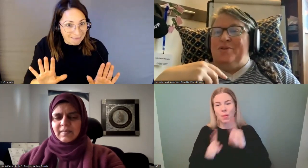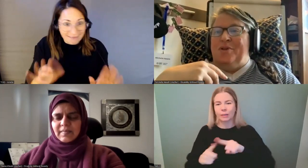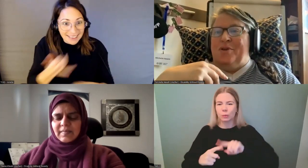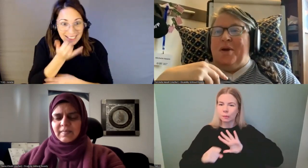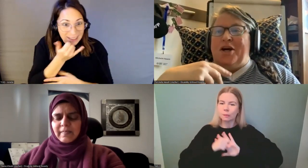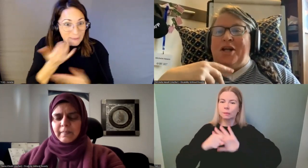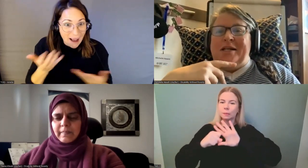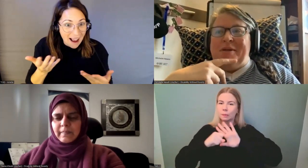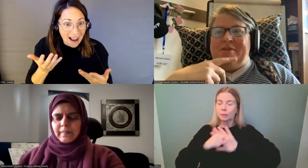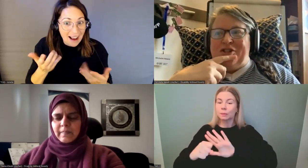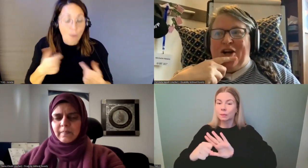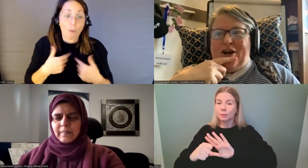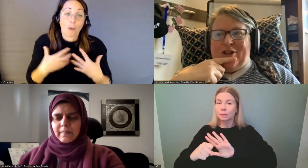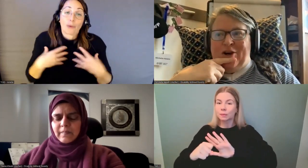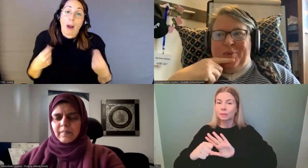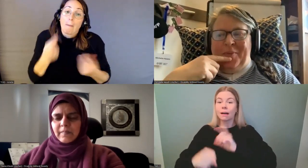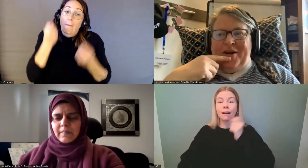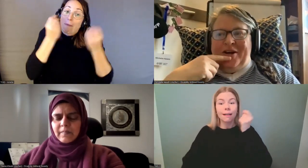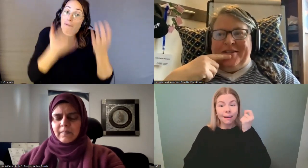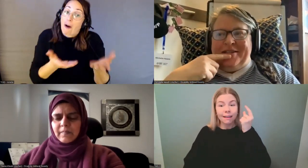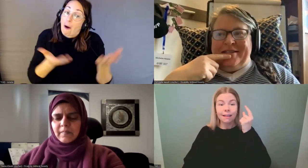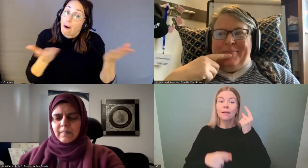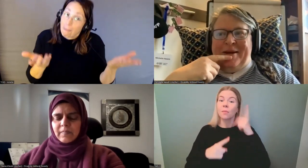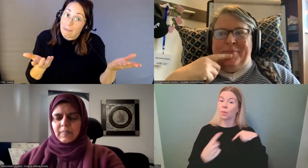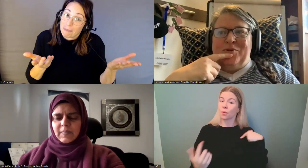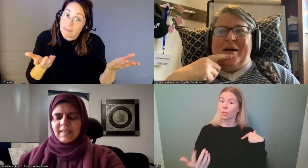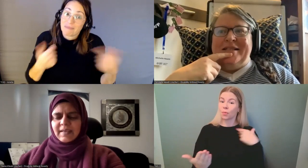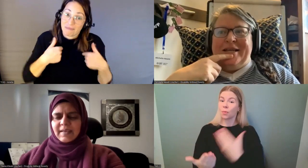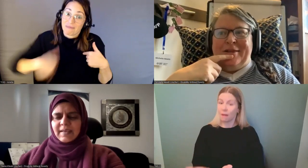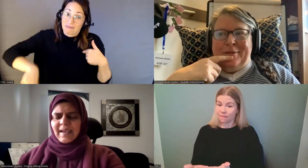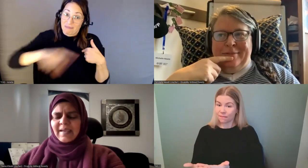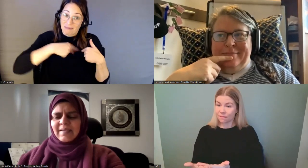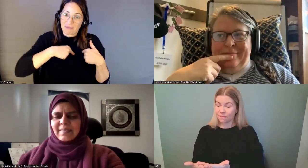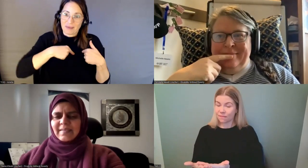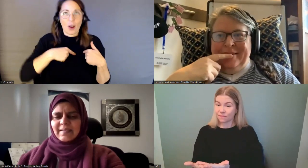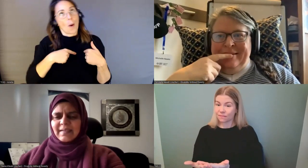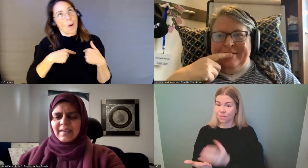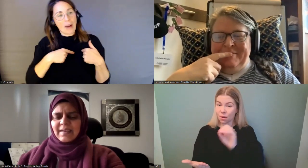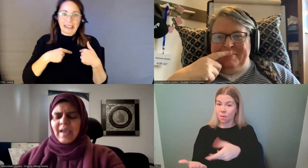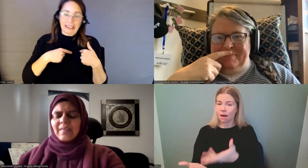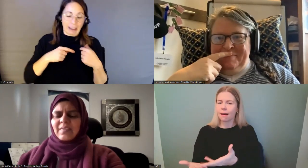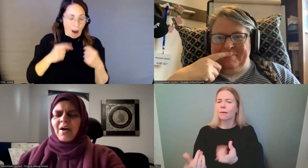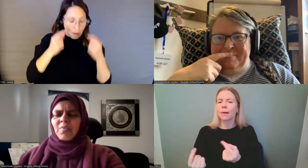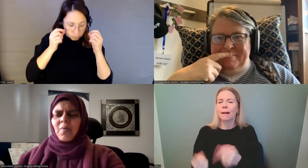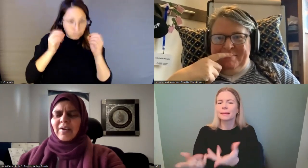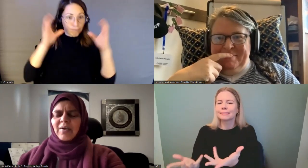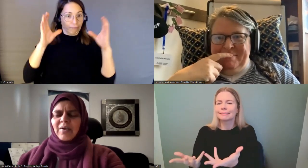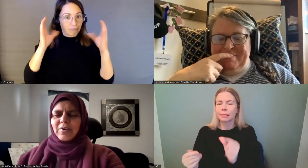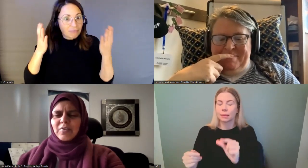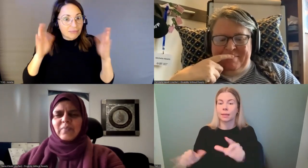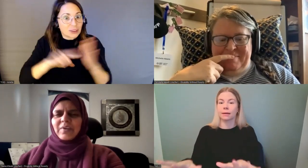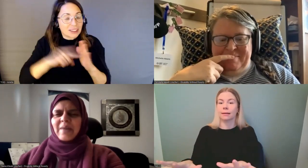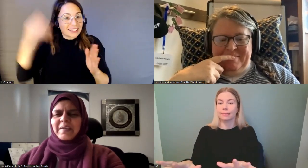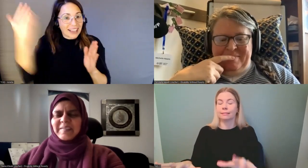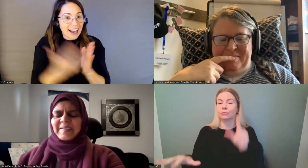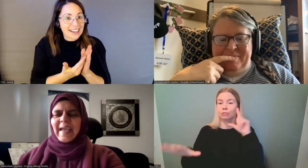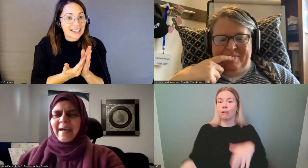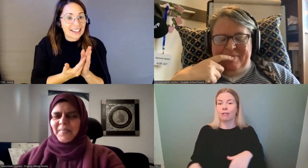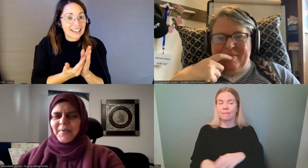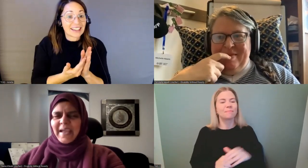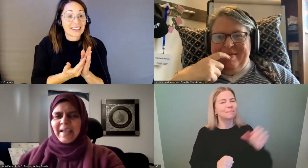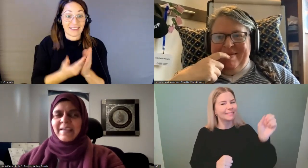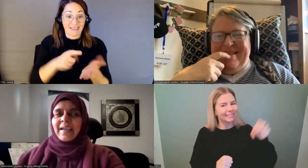that we got a little bit of a shock though when we got to September 20th. Yes, Ottawa heard we were coming